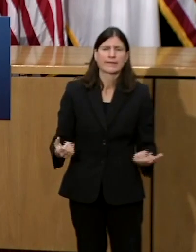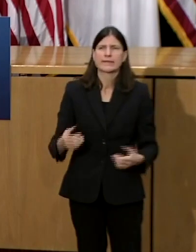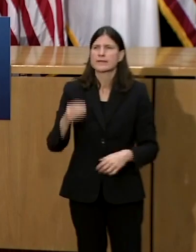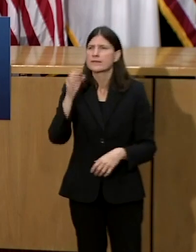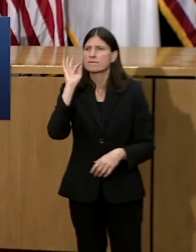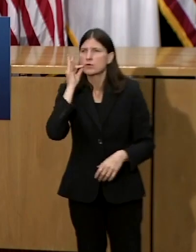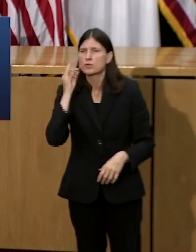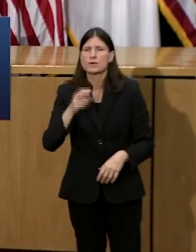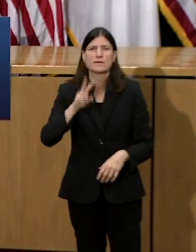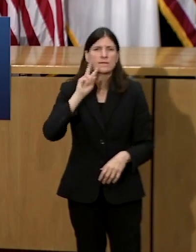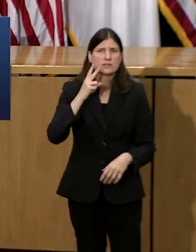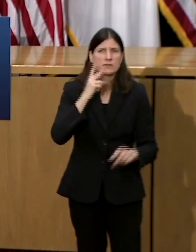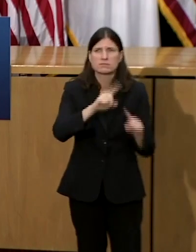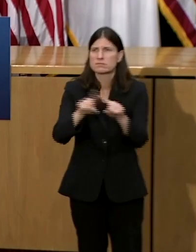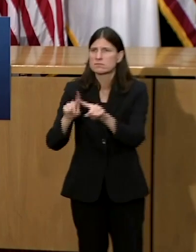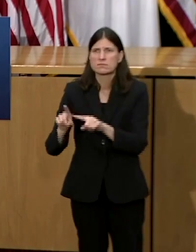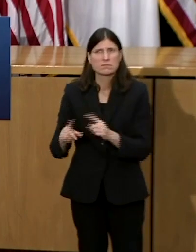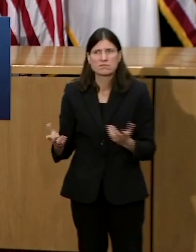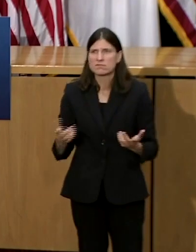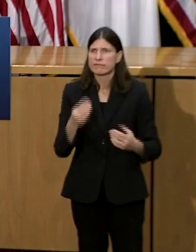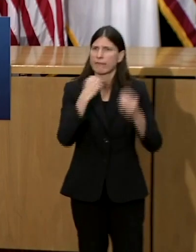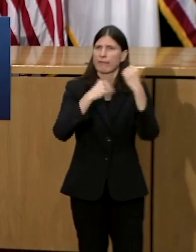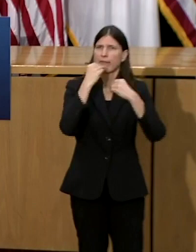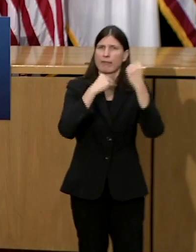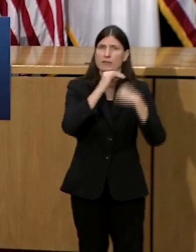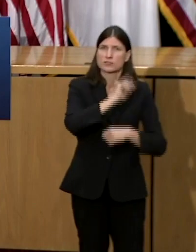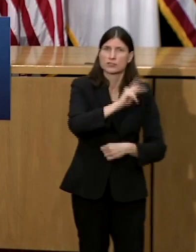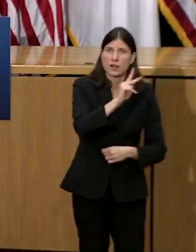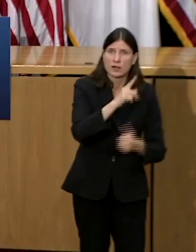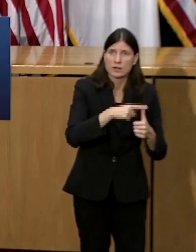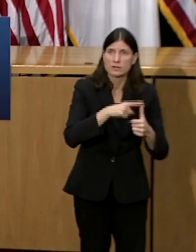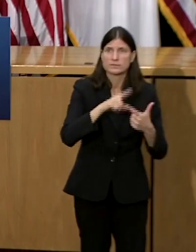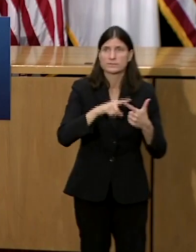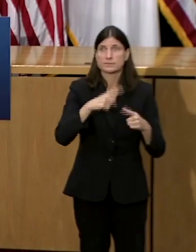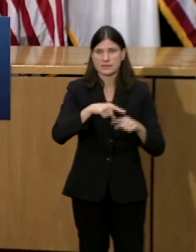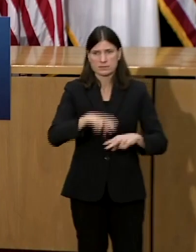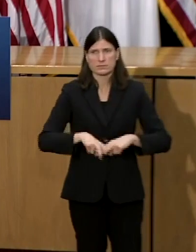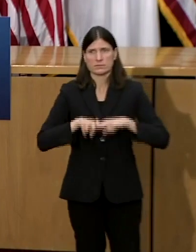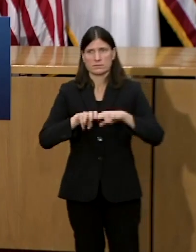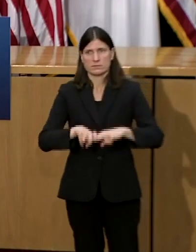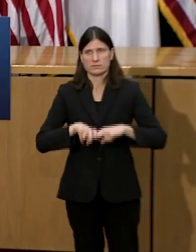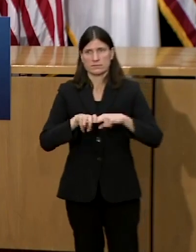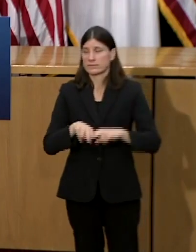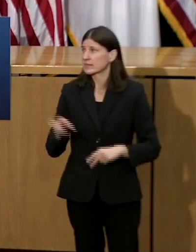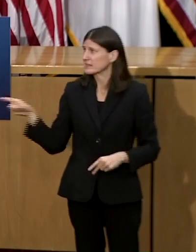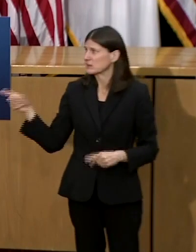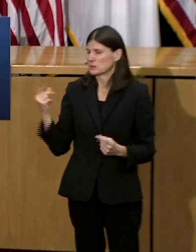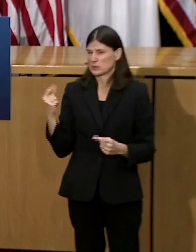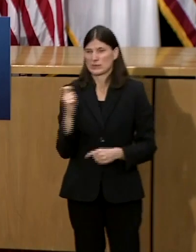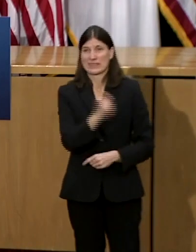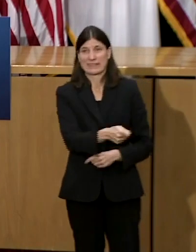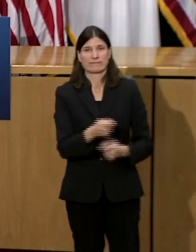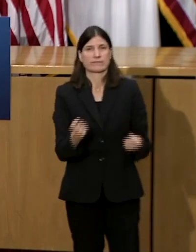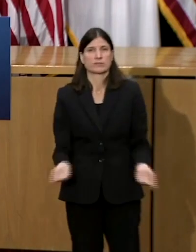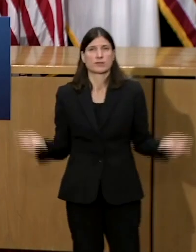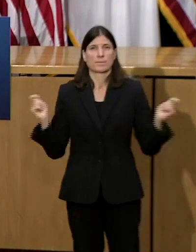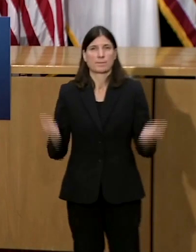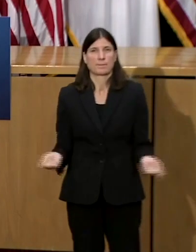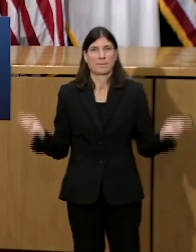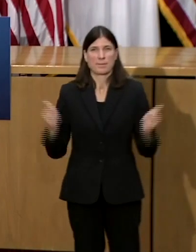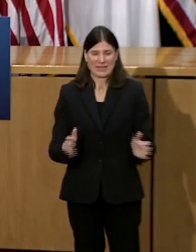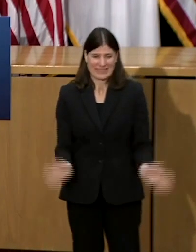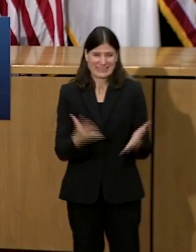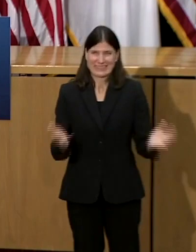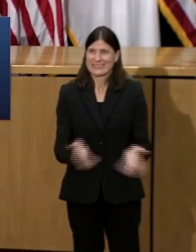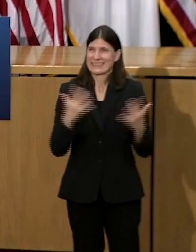sedentary lifestyles will certainly be seen for years to come. Another sobering narrative on mental health is being revealed. Last